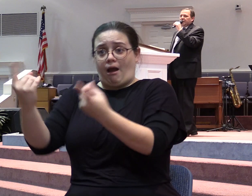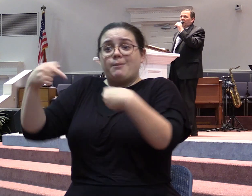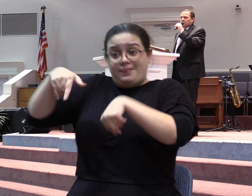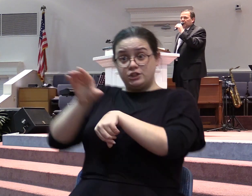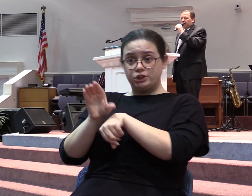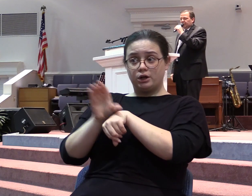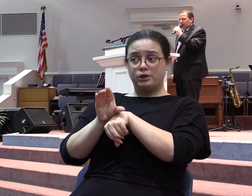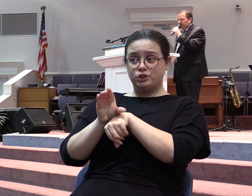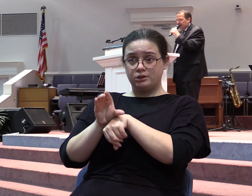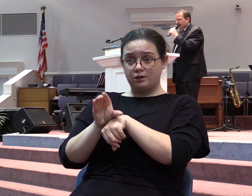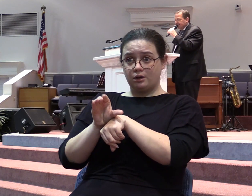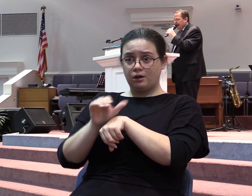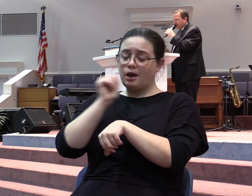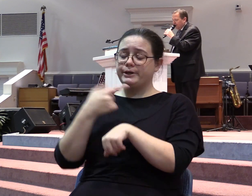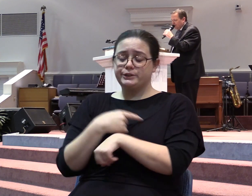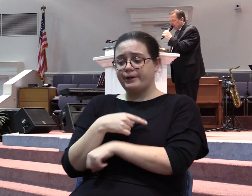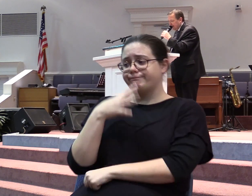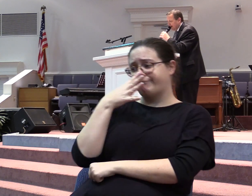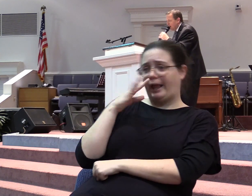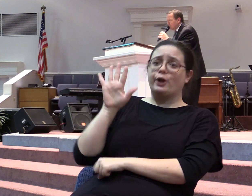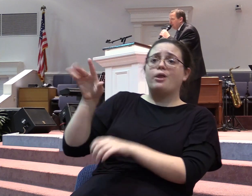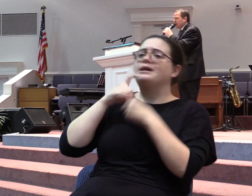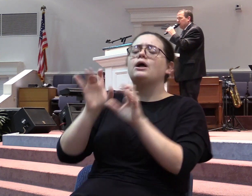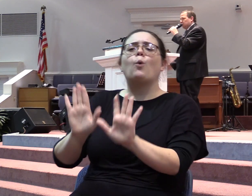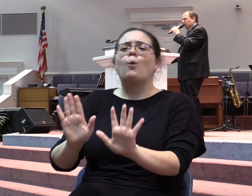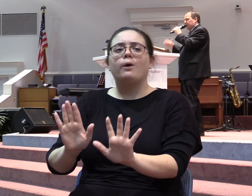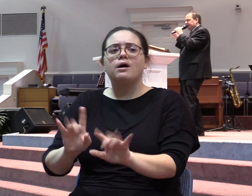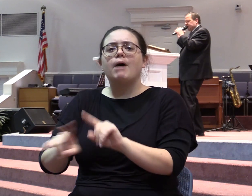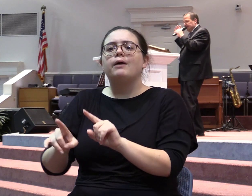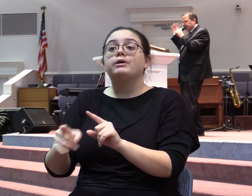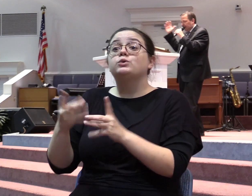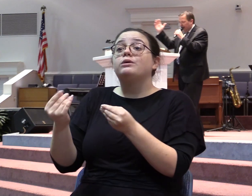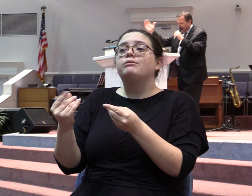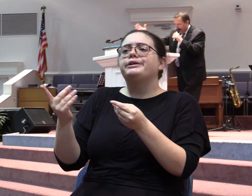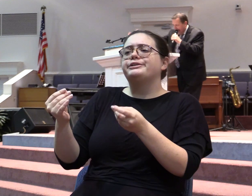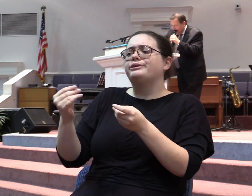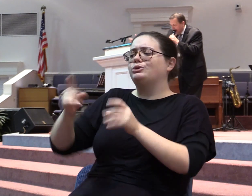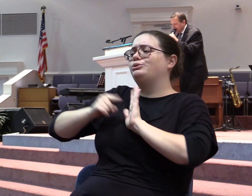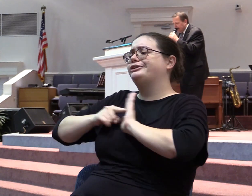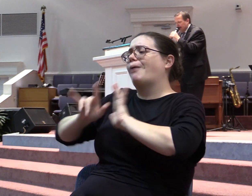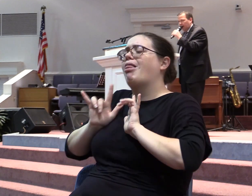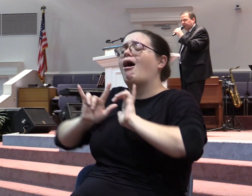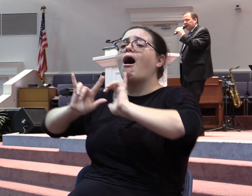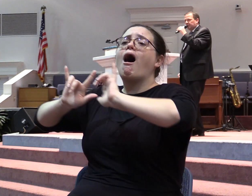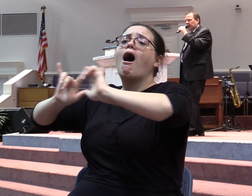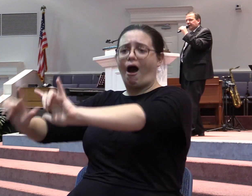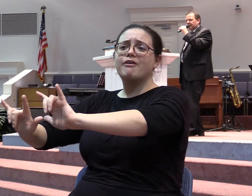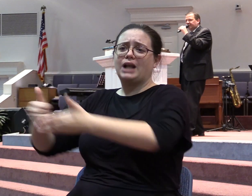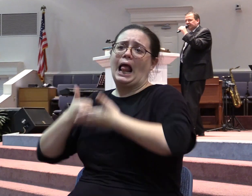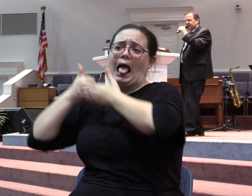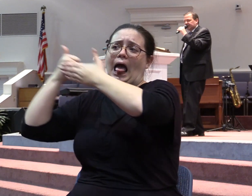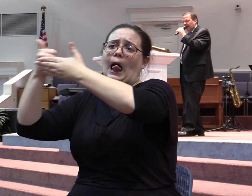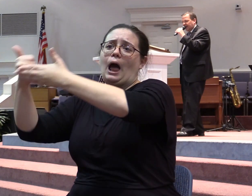Not because we're going to turn a blind eye to their sin, but because we're going to extend a loving hand to help them break